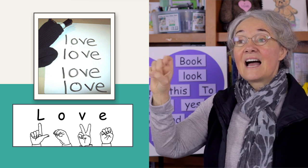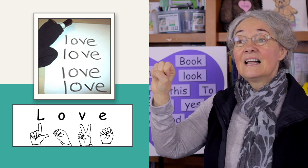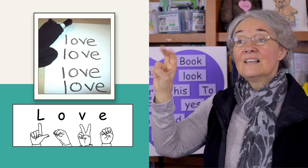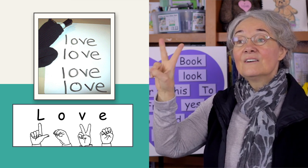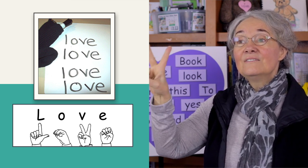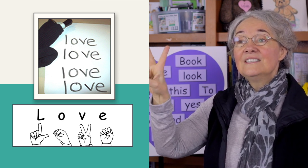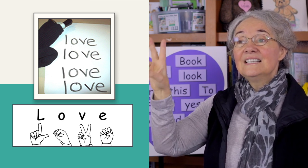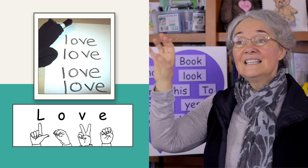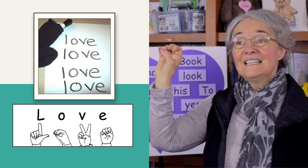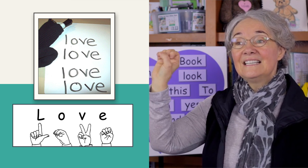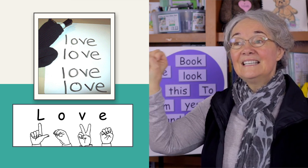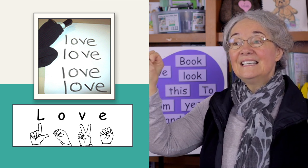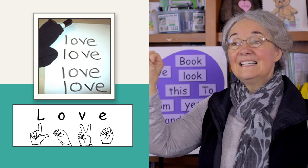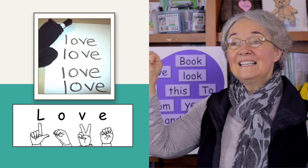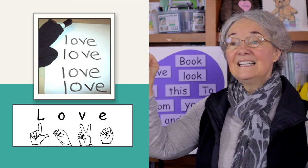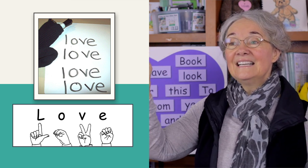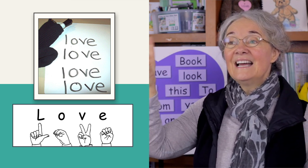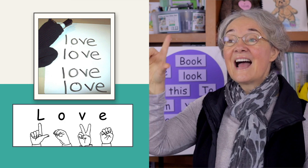L-O-V-E,